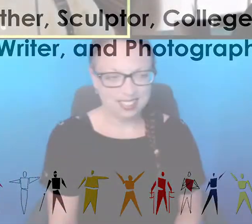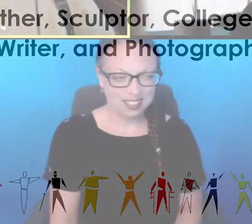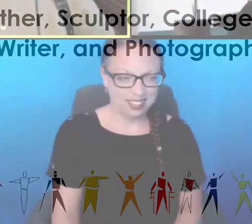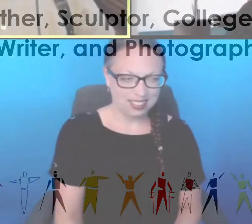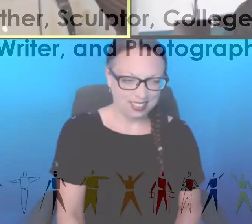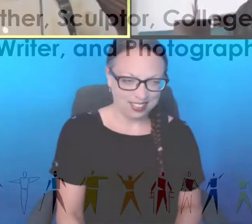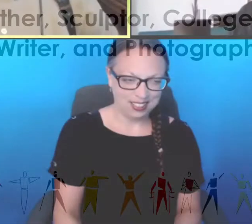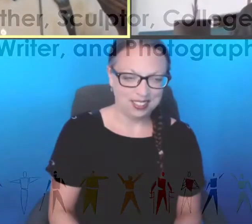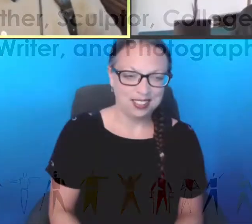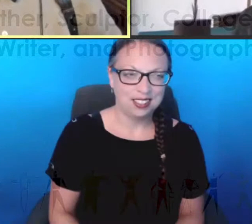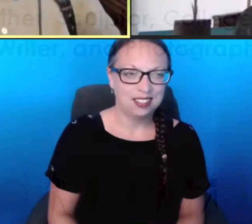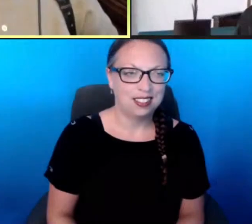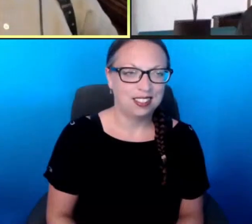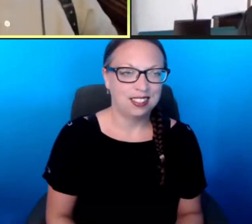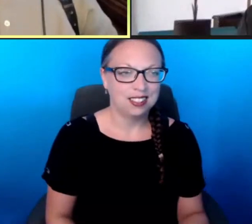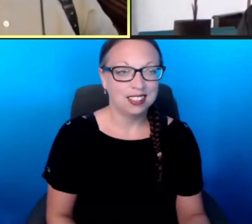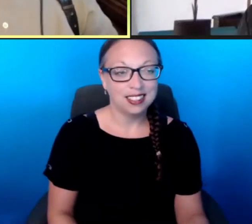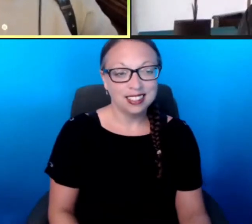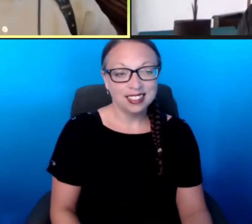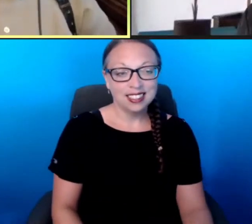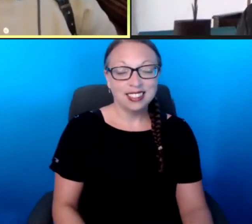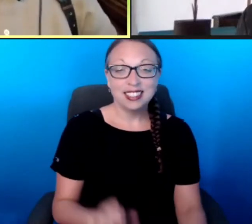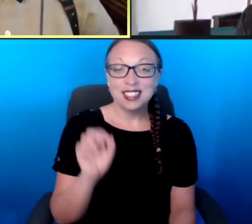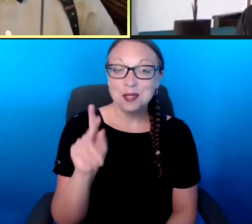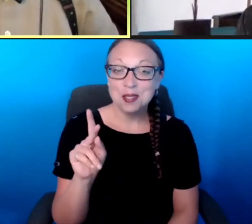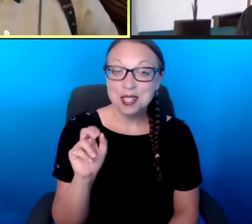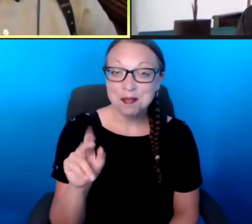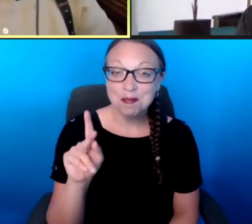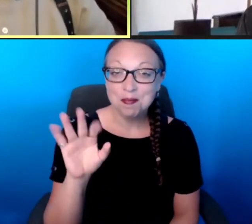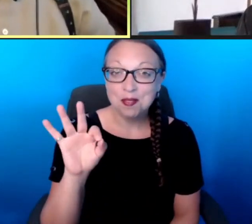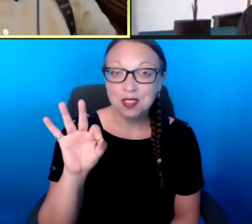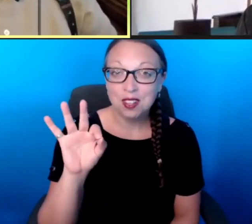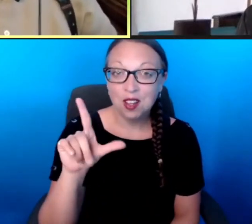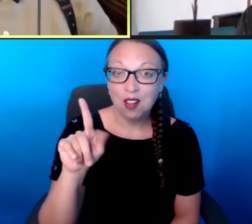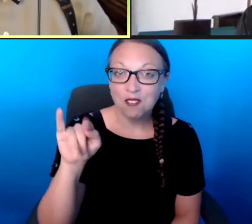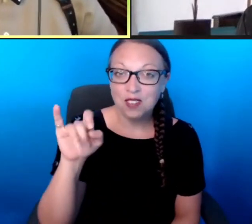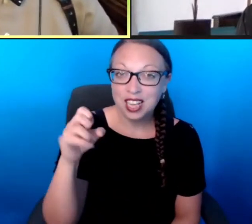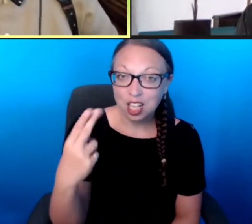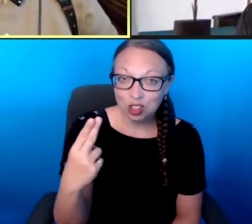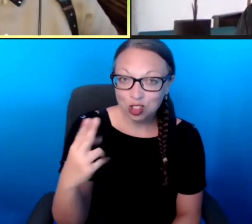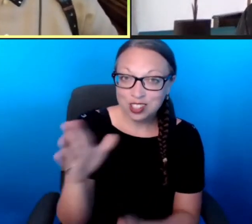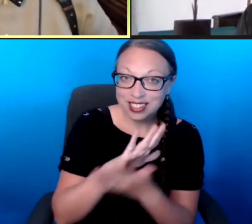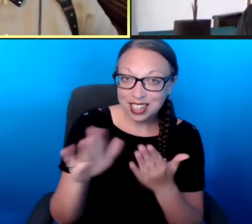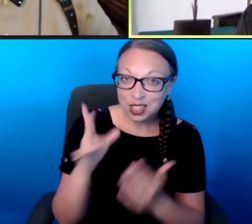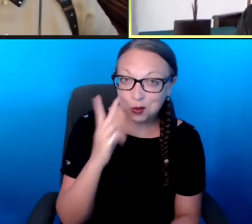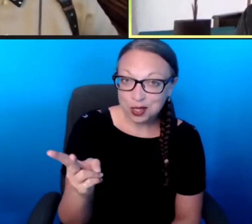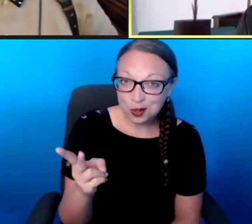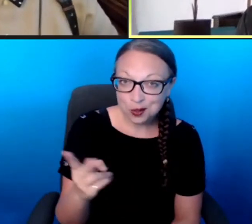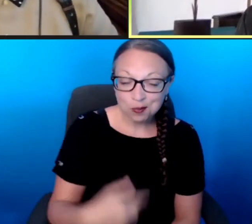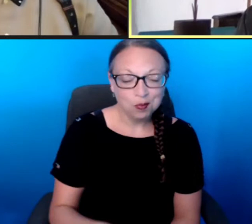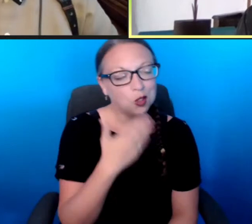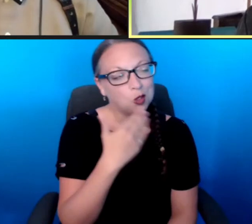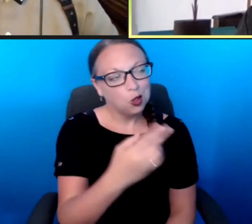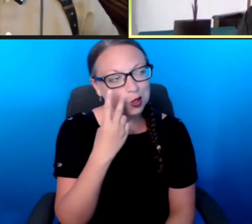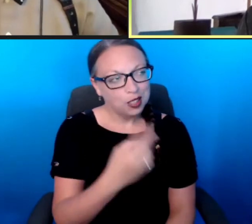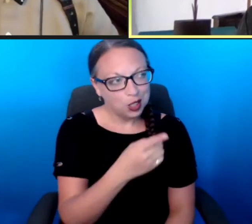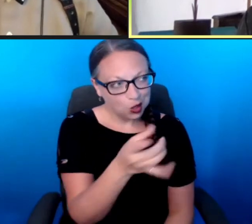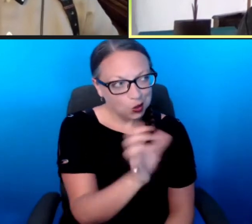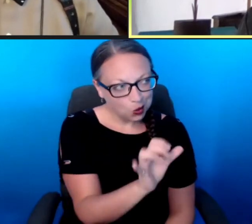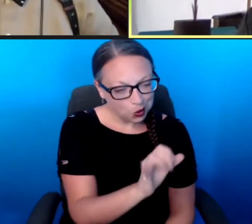Okay. Okay, Fletch Russell, nice to see you. Good to see you too, Jeff.